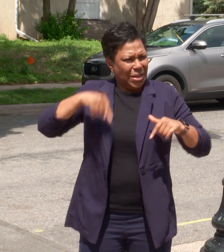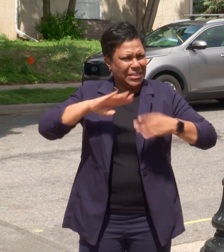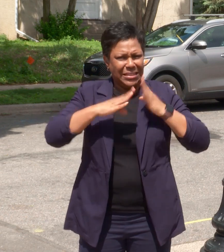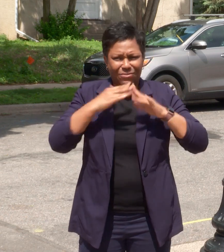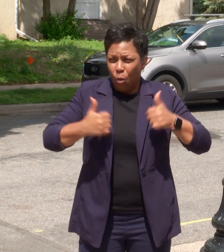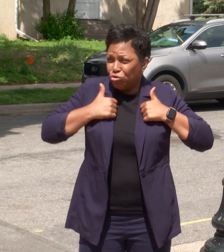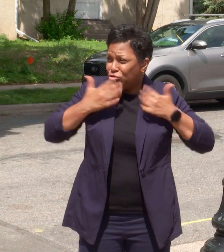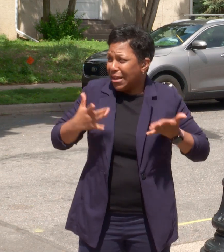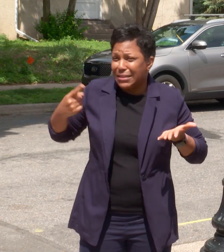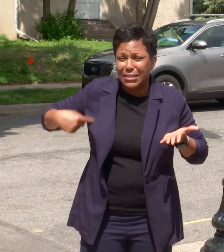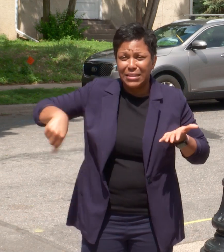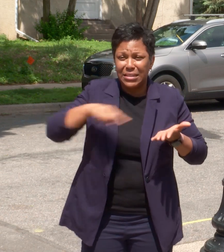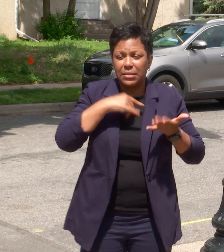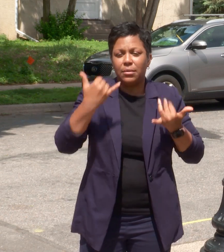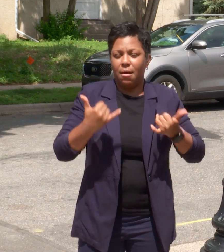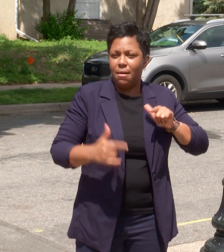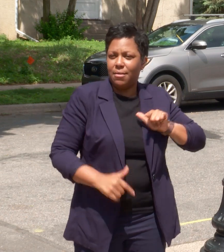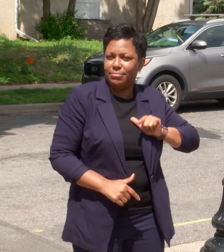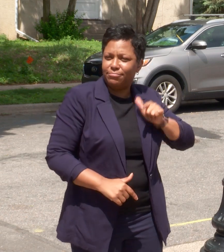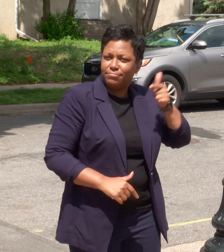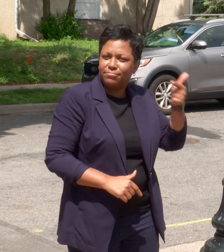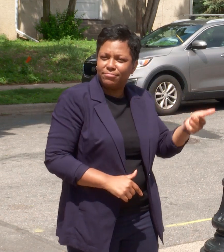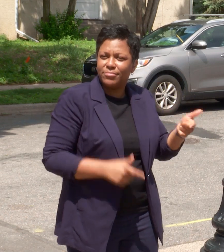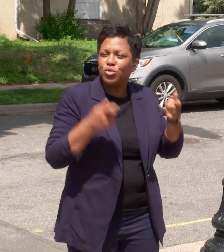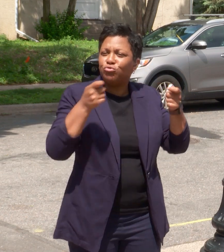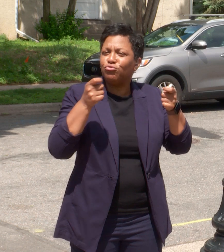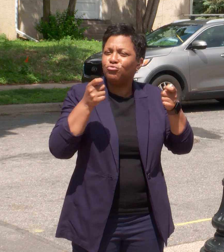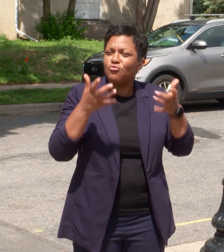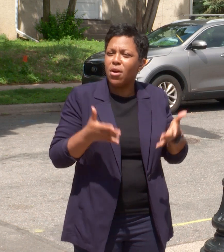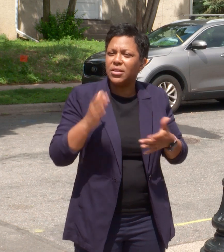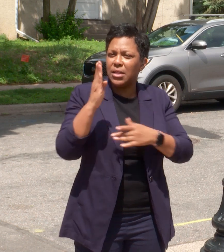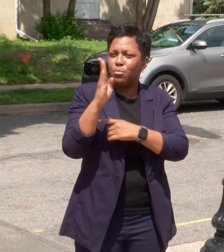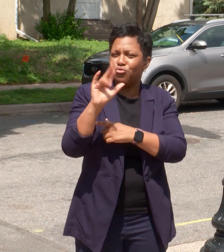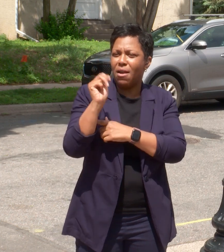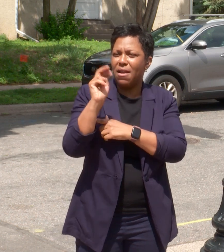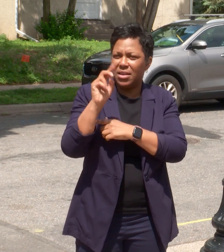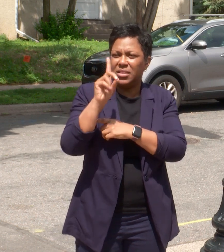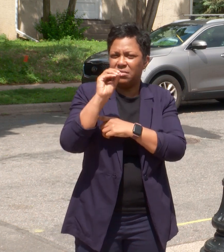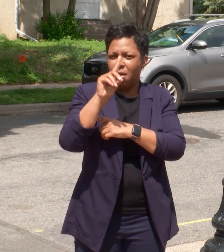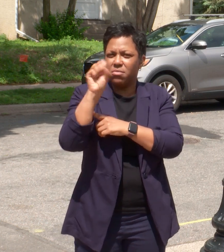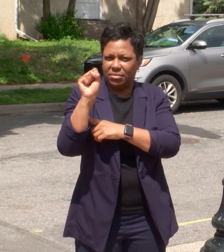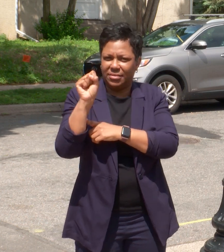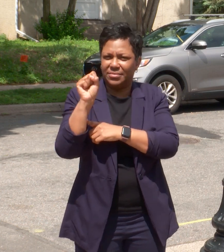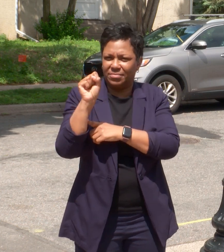Deputy Director Brian Dodds of Public Works to tell you a little more about the project.